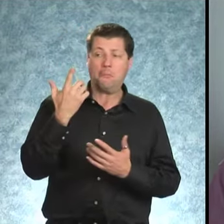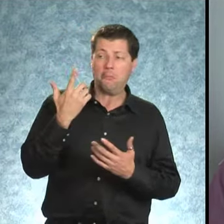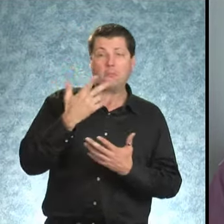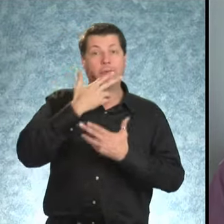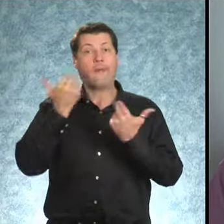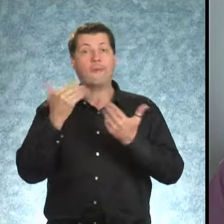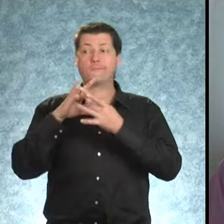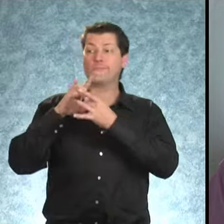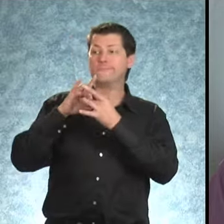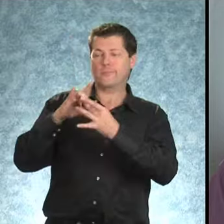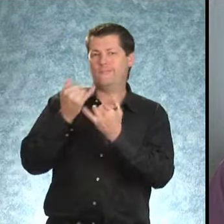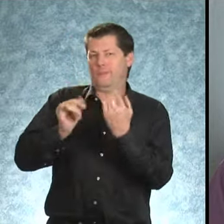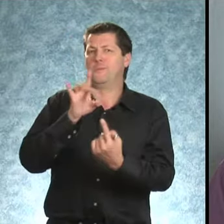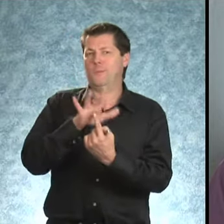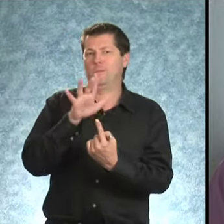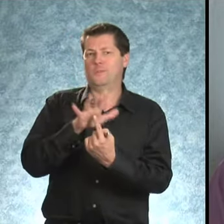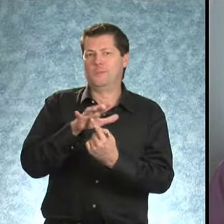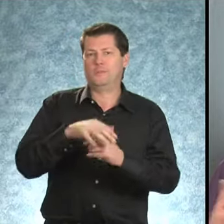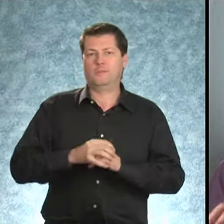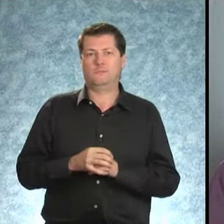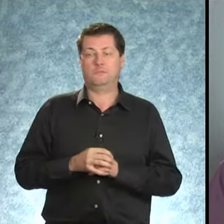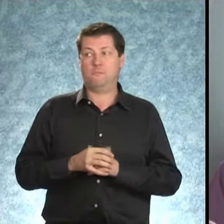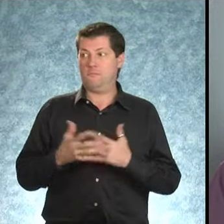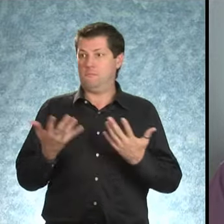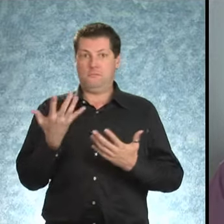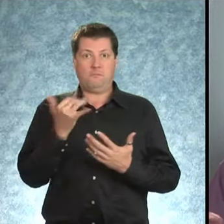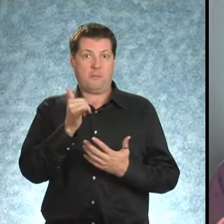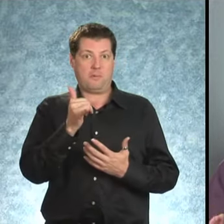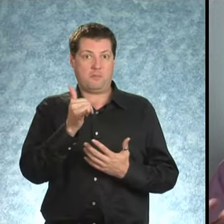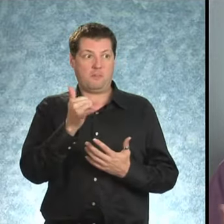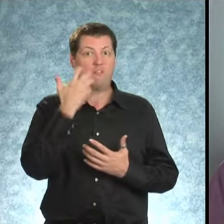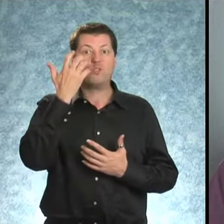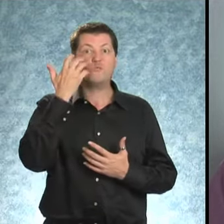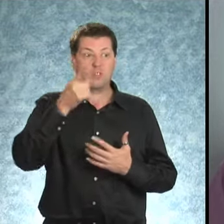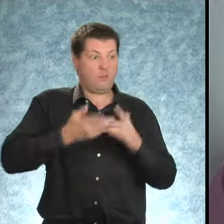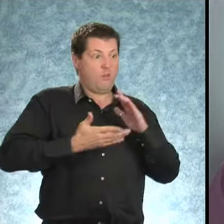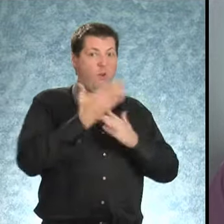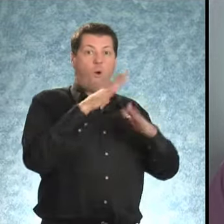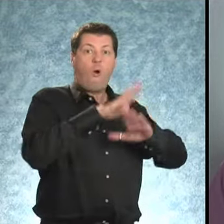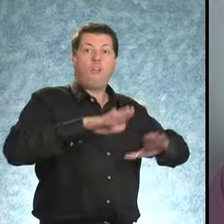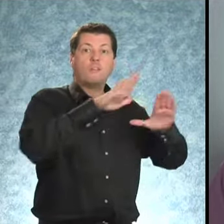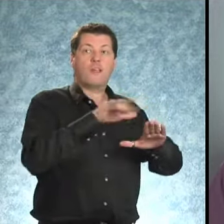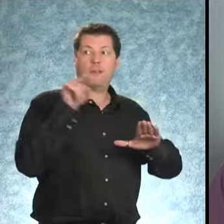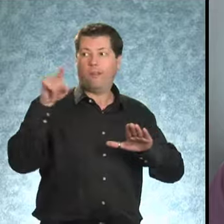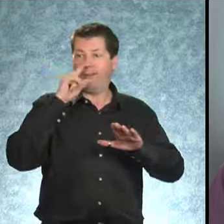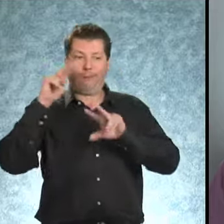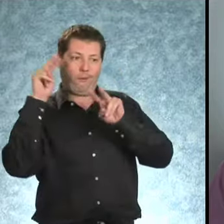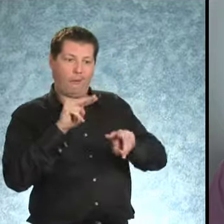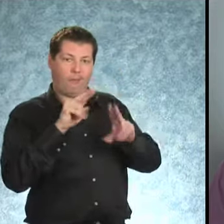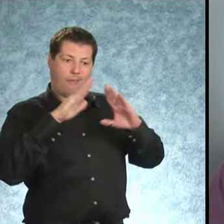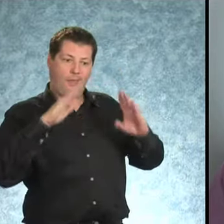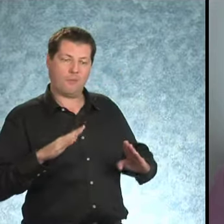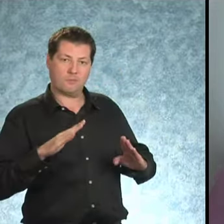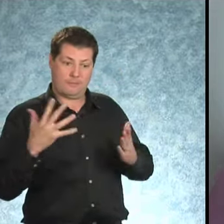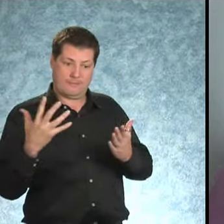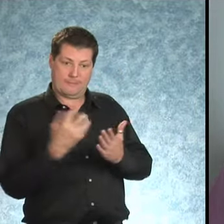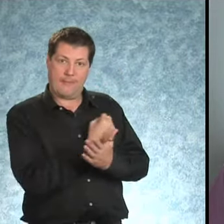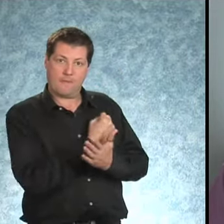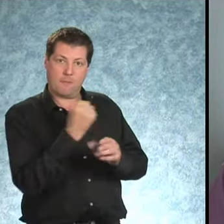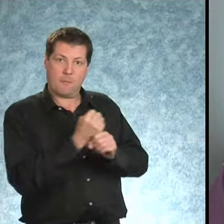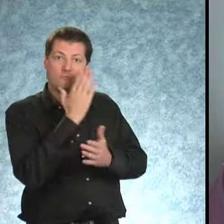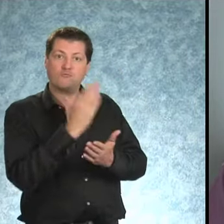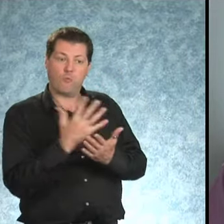cordial relationship's important. And you never know when you may have to rely on your neighbour to look after your house while you're